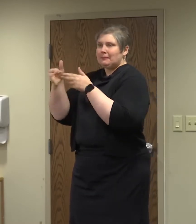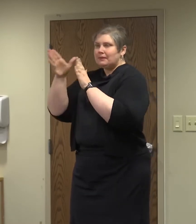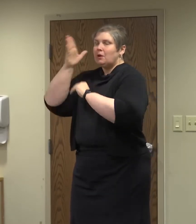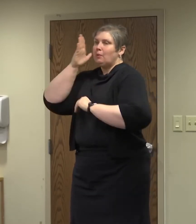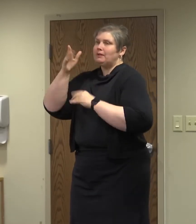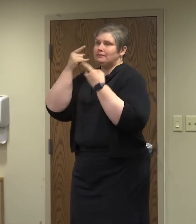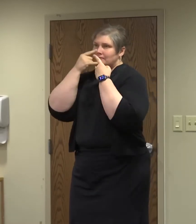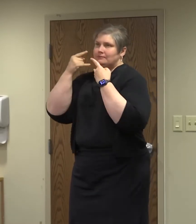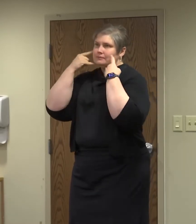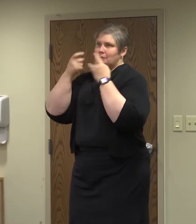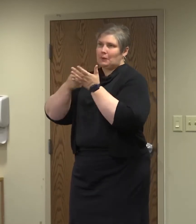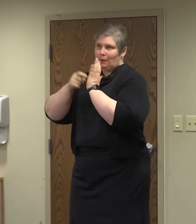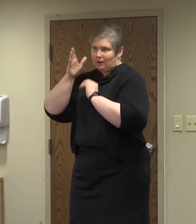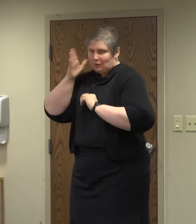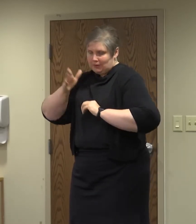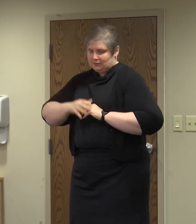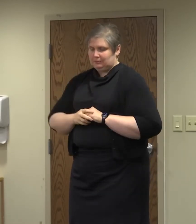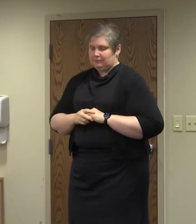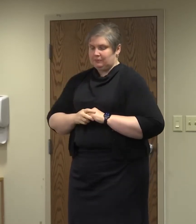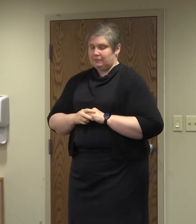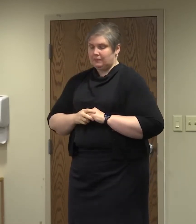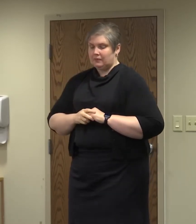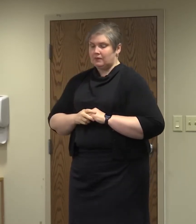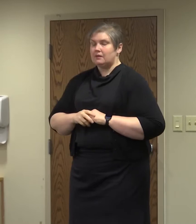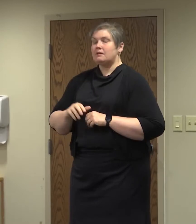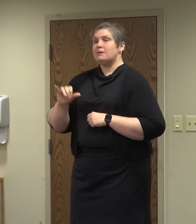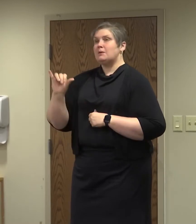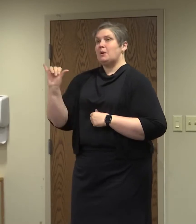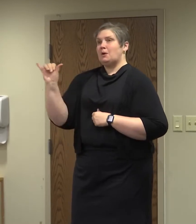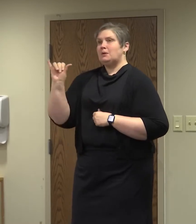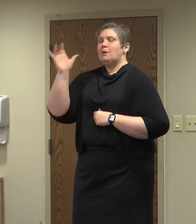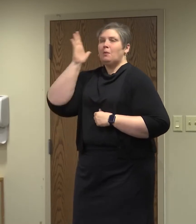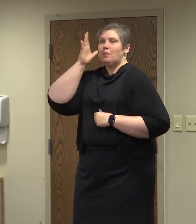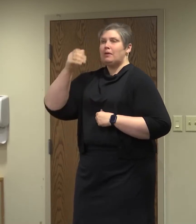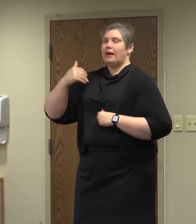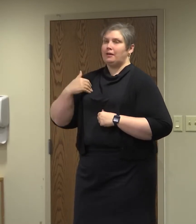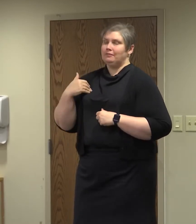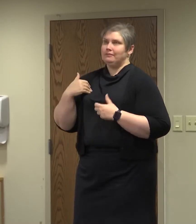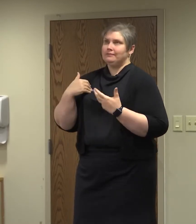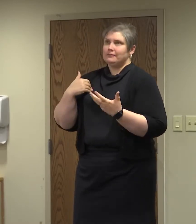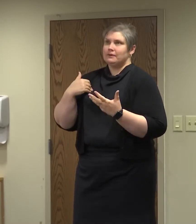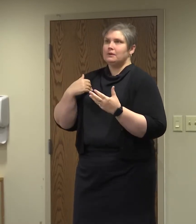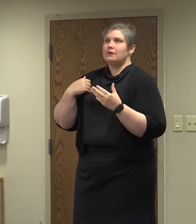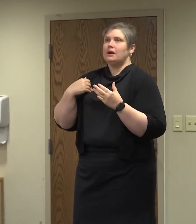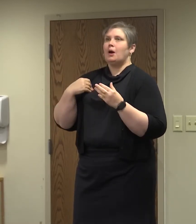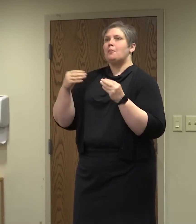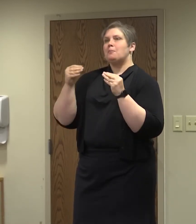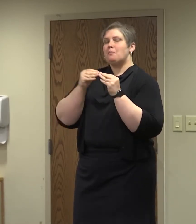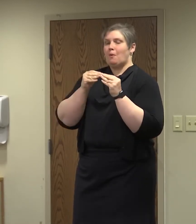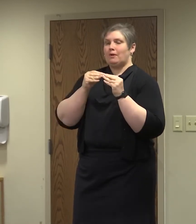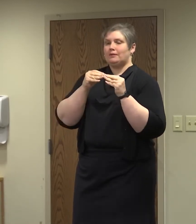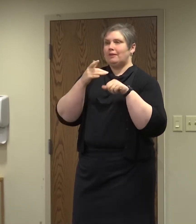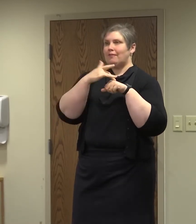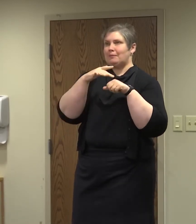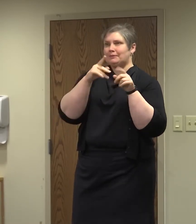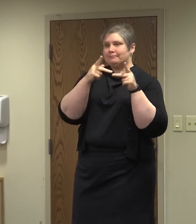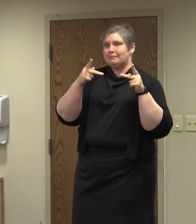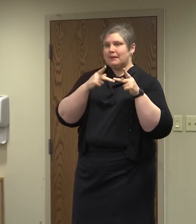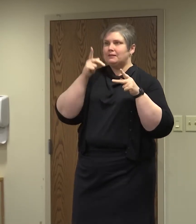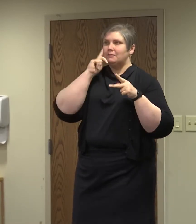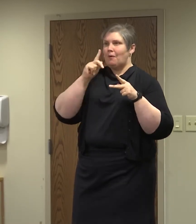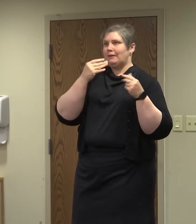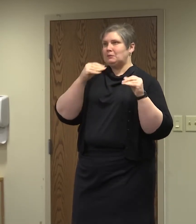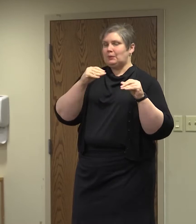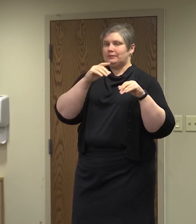indoor locations, and additional space is also going to be provided for all the vendors, and a number of